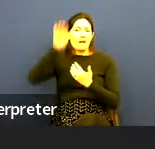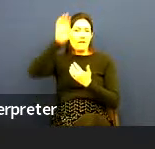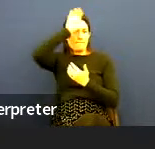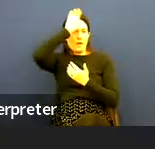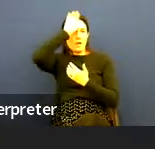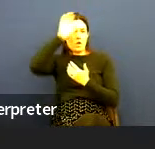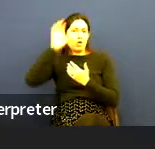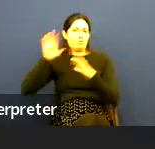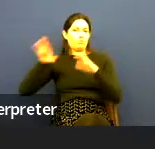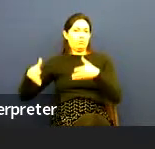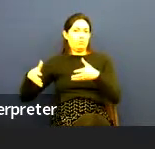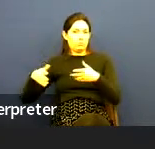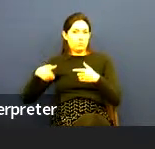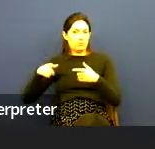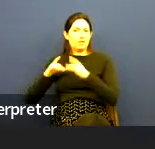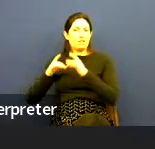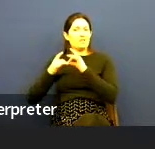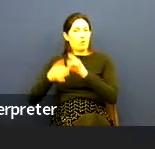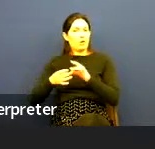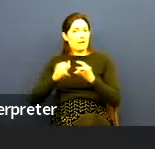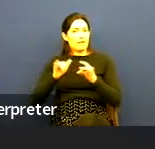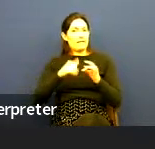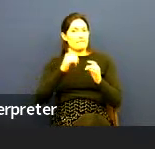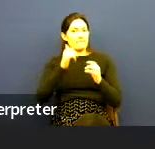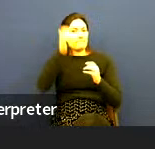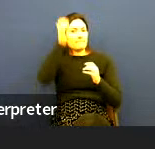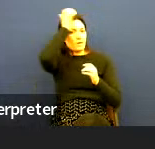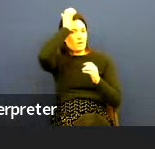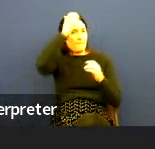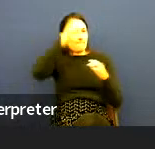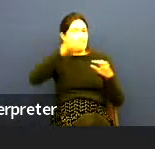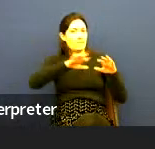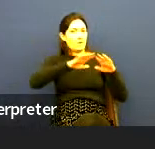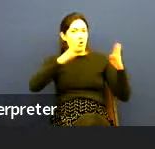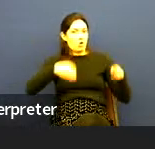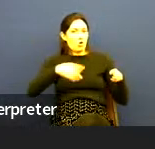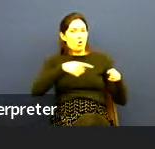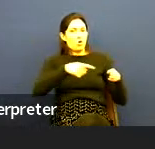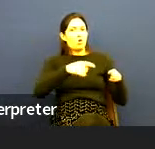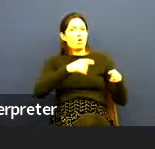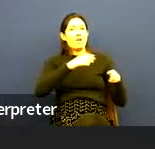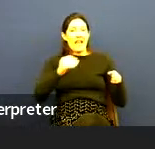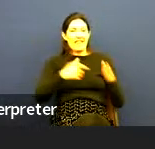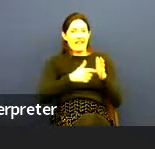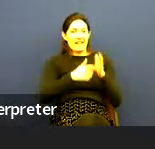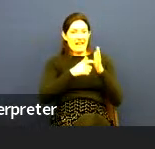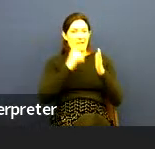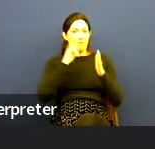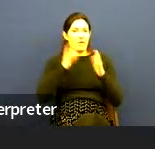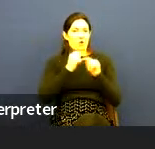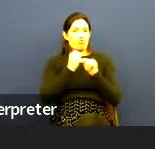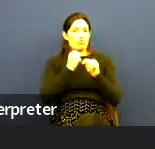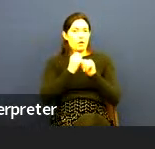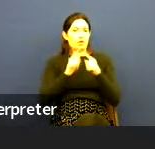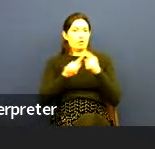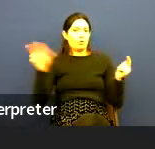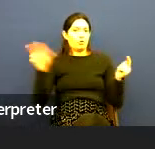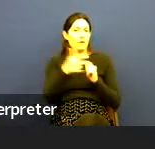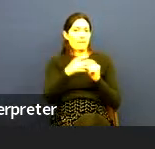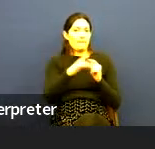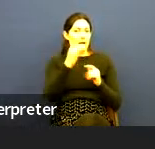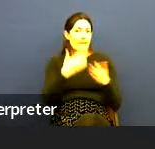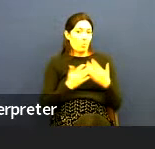regarding the dumpster and the need for the truck that picks up. Yeah.